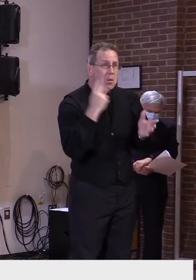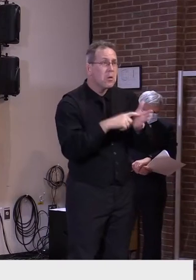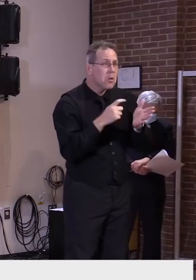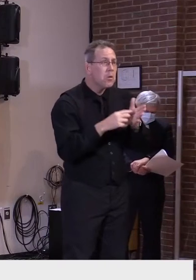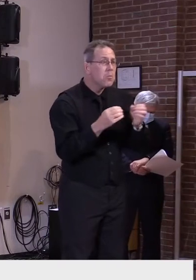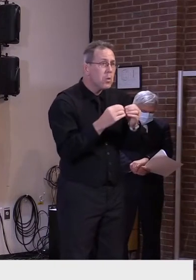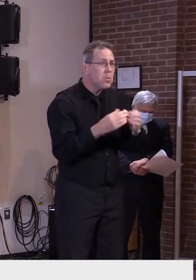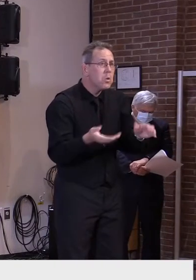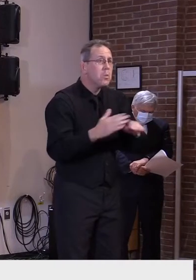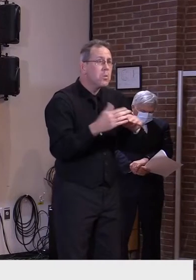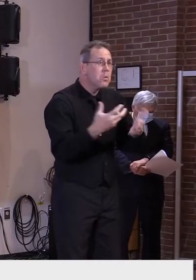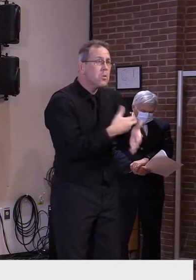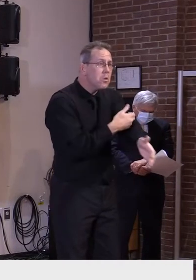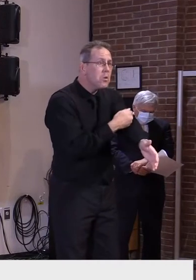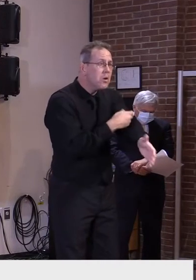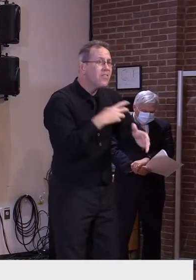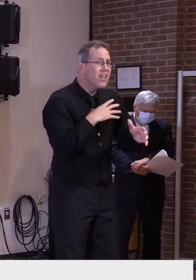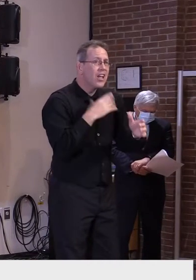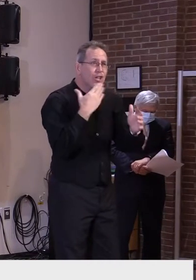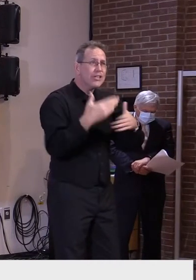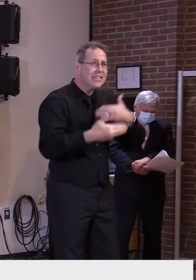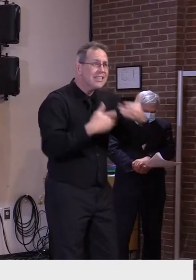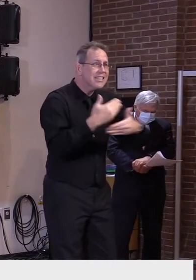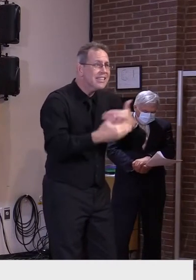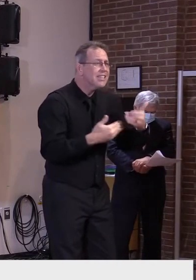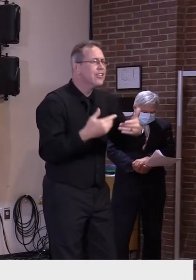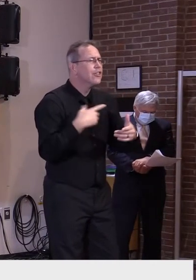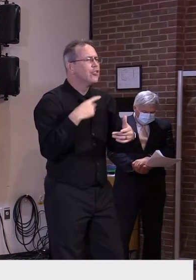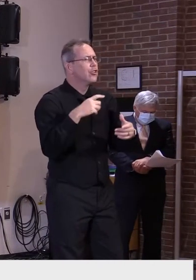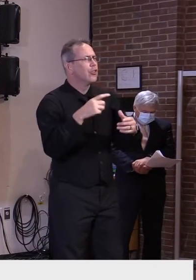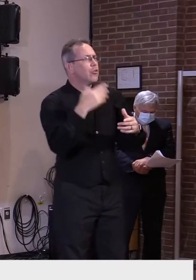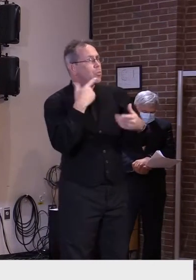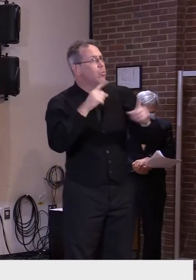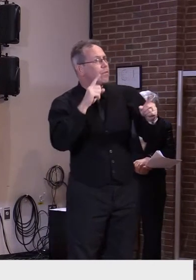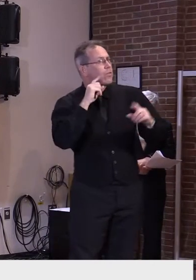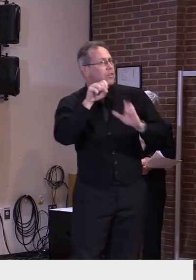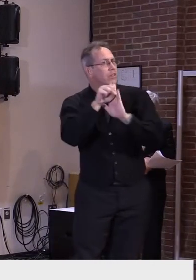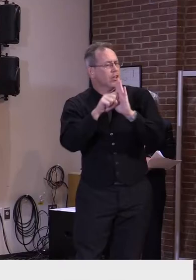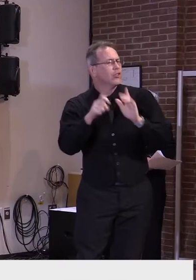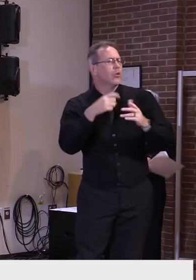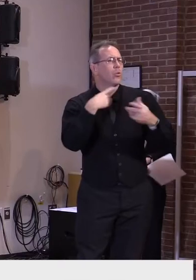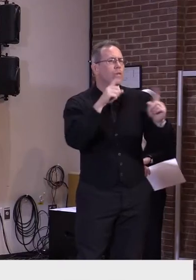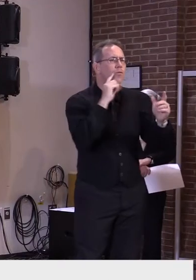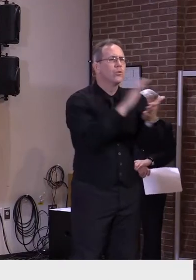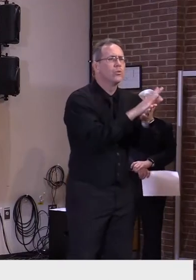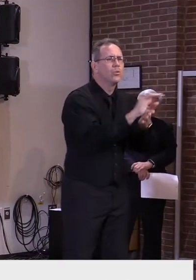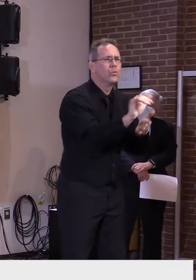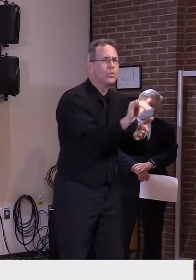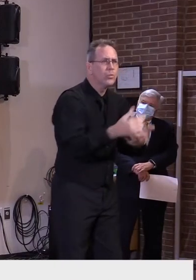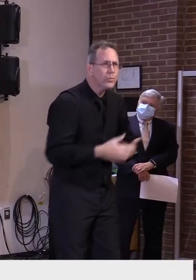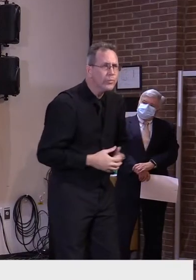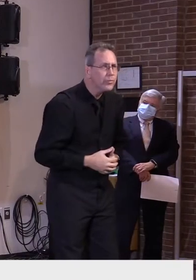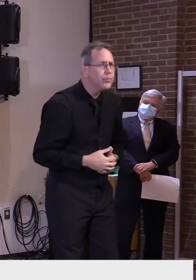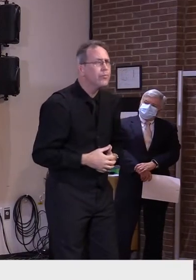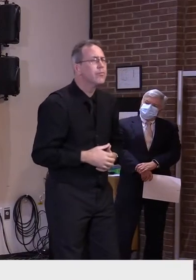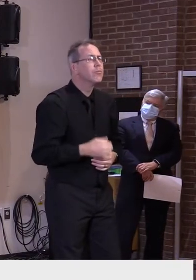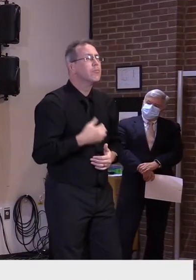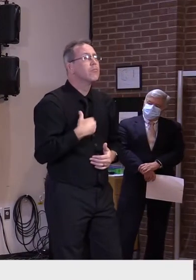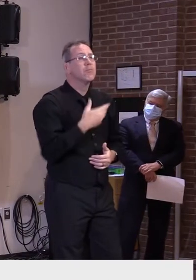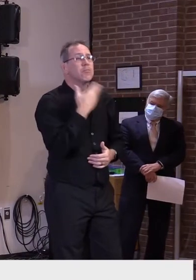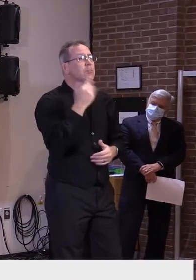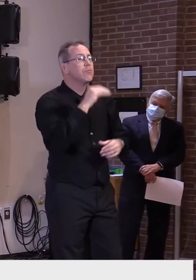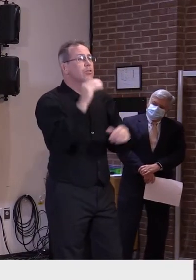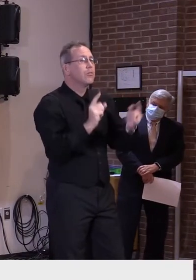schools. We have one of the highest vaccination rates among the student population that's aged 12 to 18, about